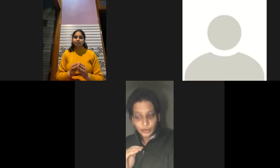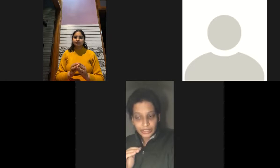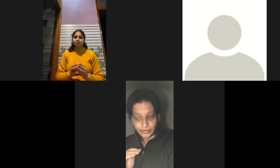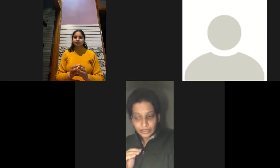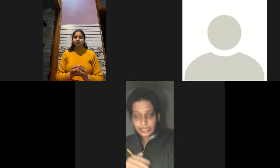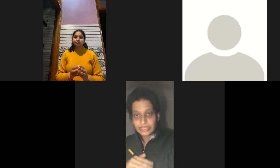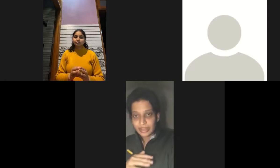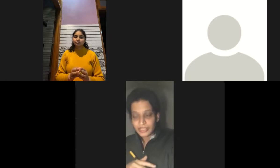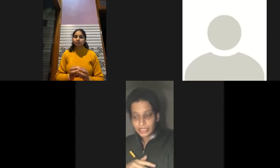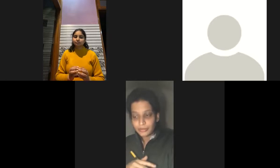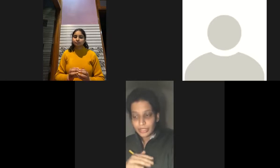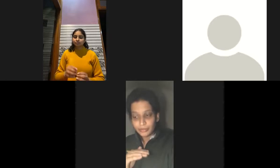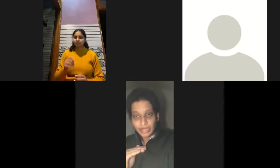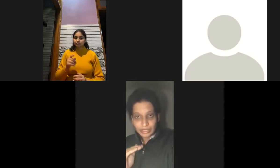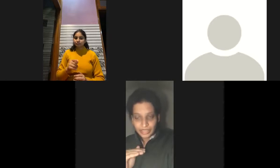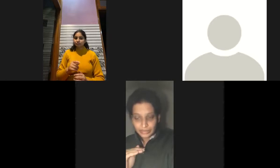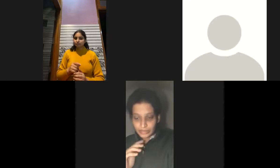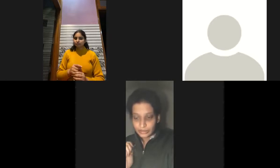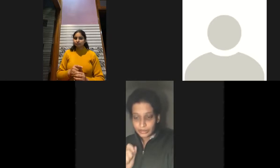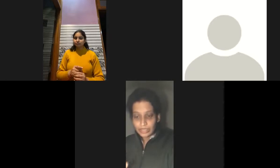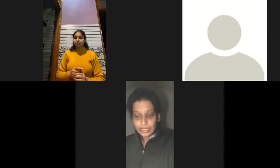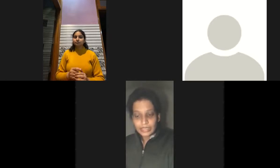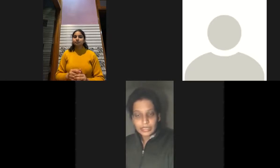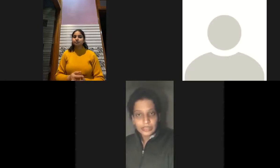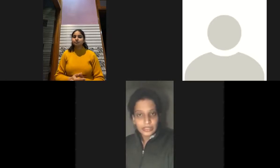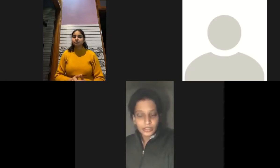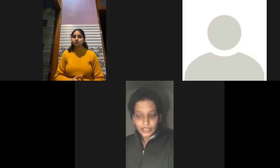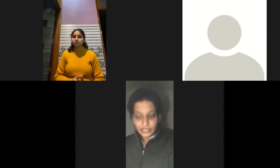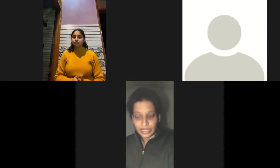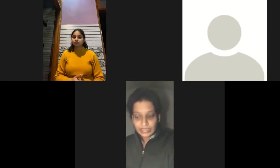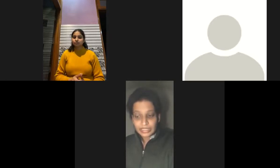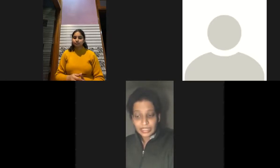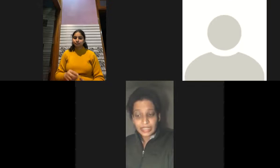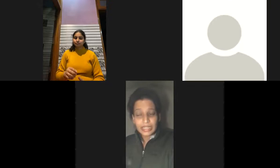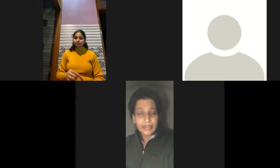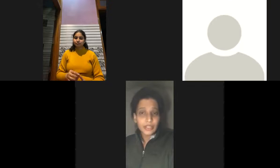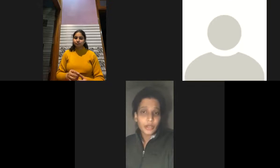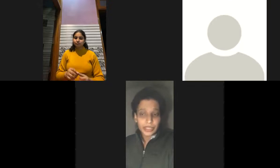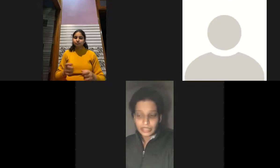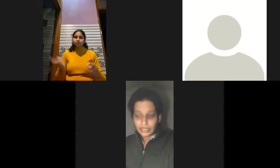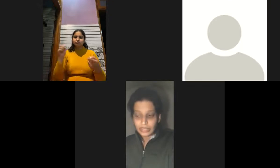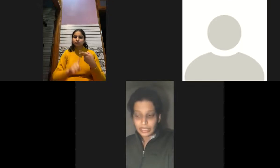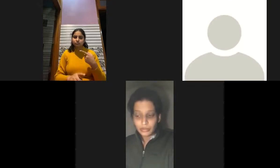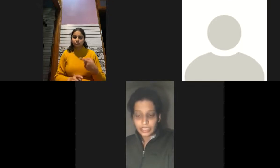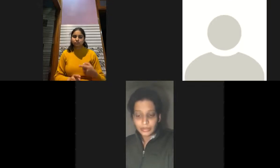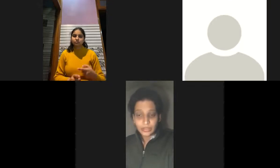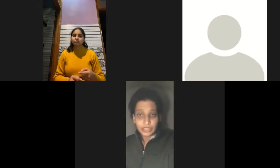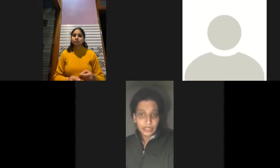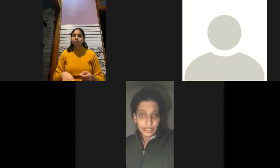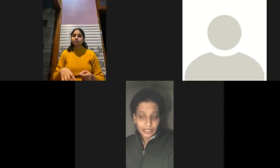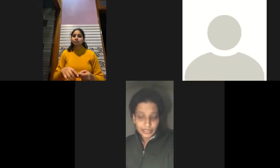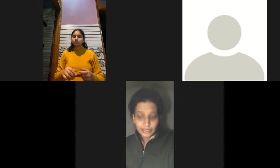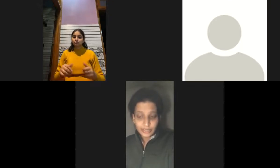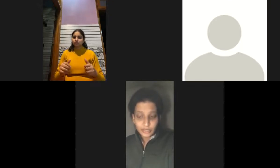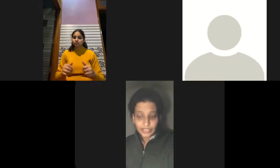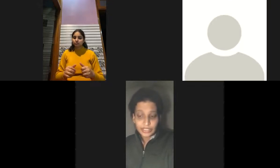the Huniums, they are savage and animalistic. In the incident of the tracks, he can never comprehend that the Yahoos can possess the